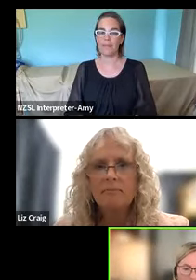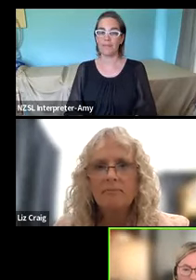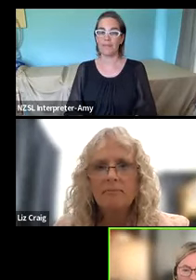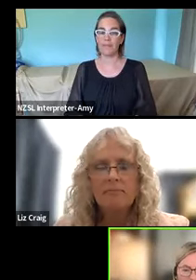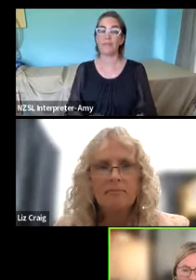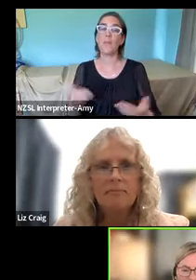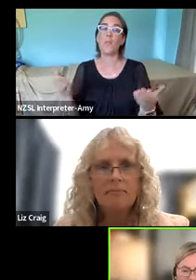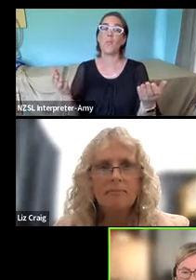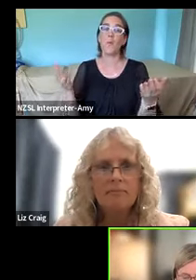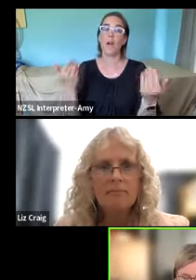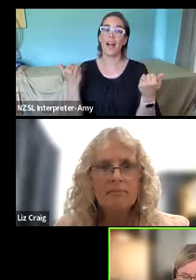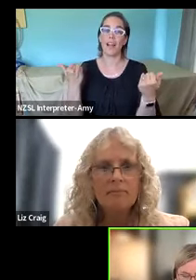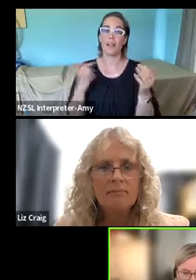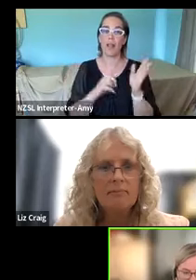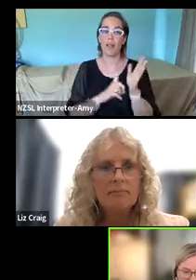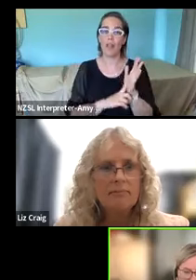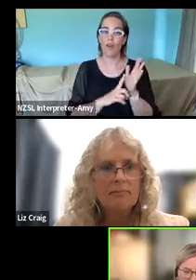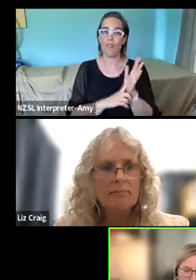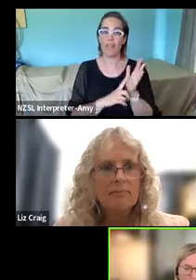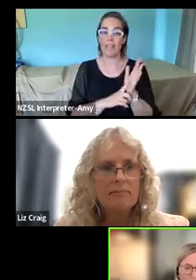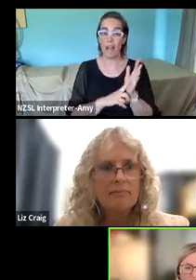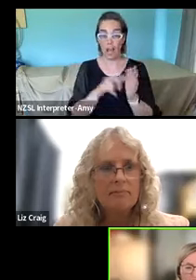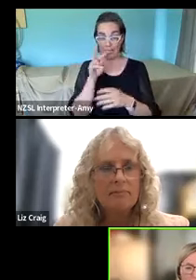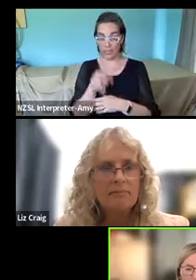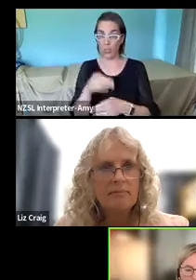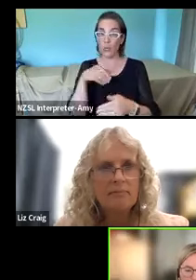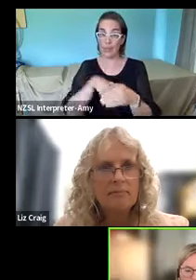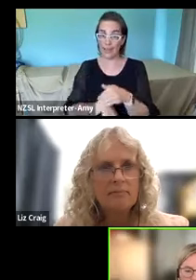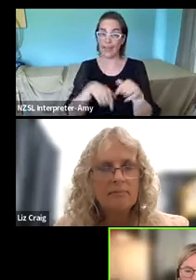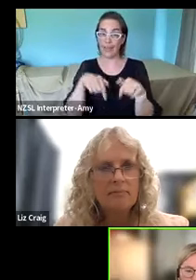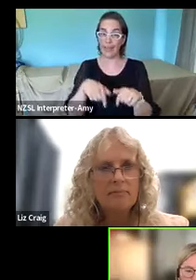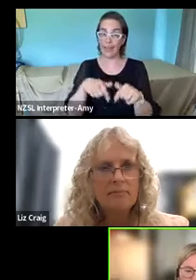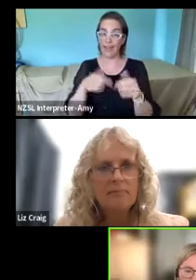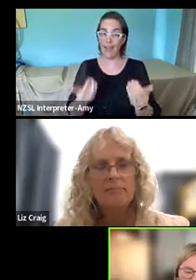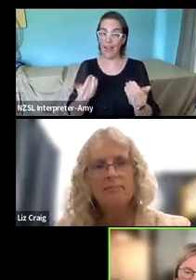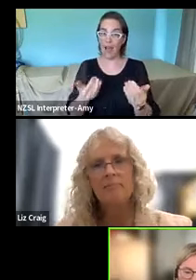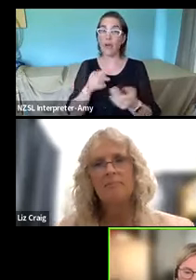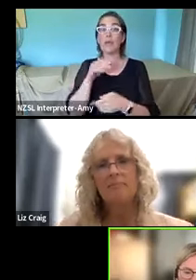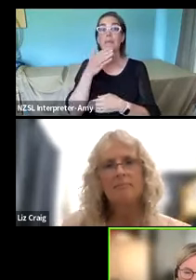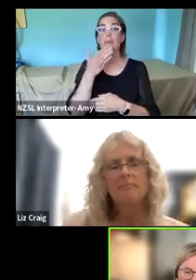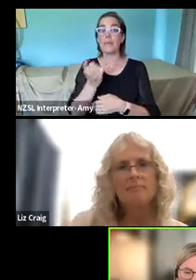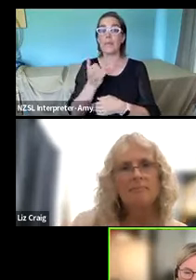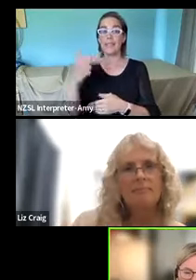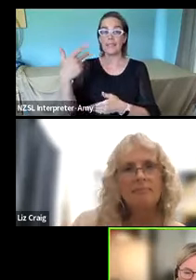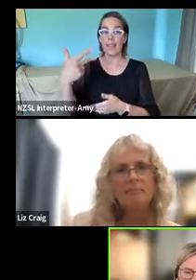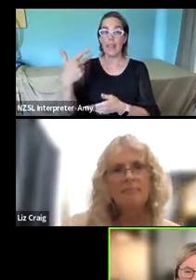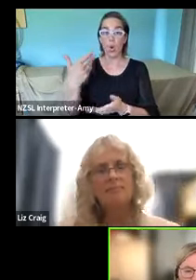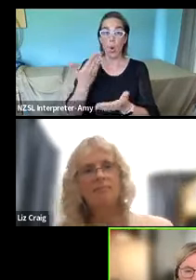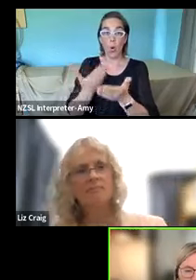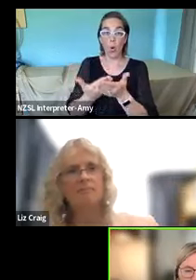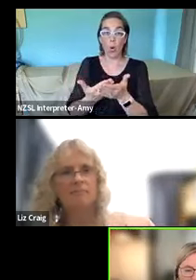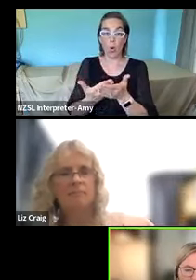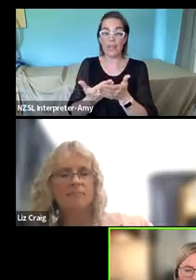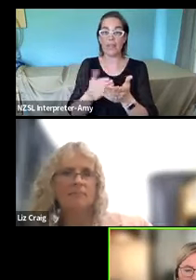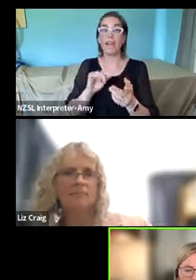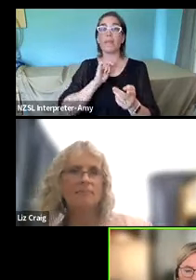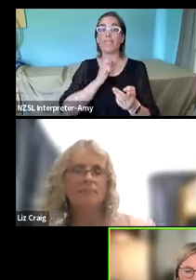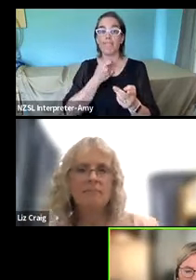Welcome, Loren. I can see that you are in the Zoom room. If you could turn on your camera if you'd like to,